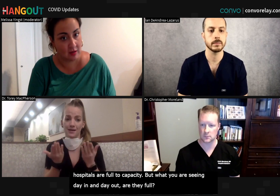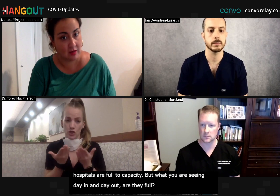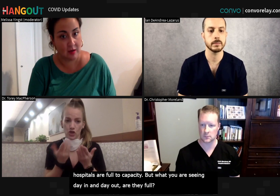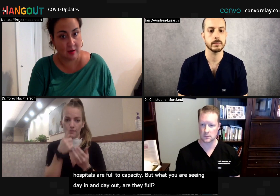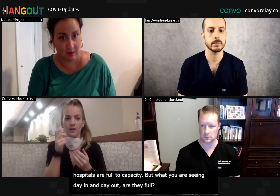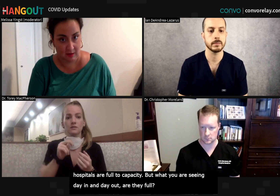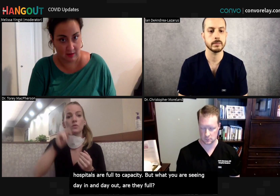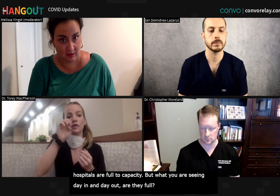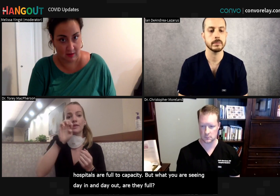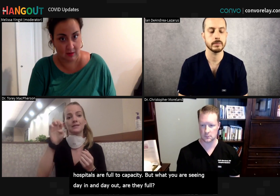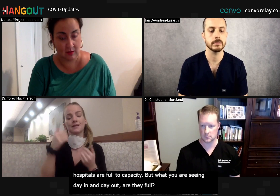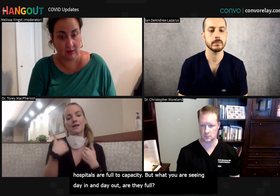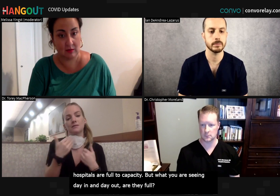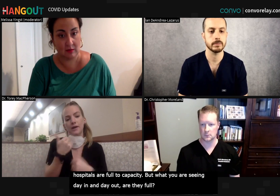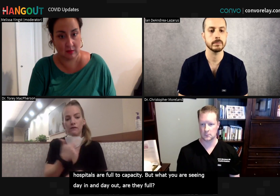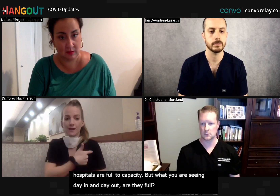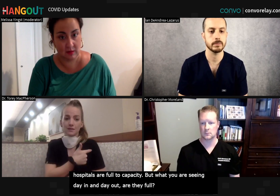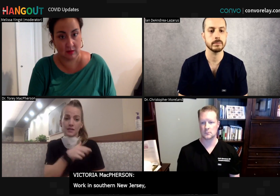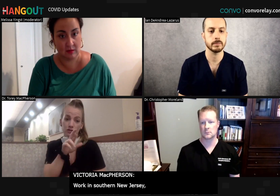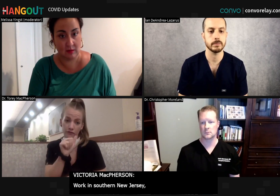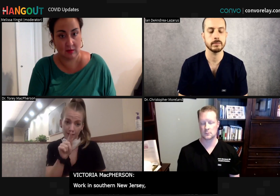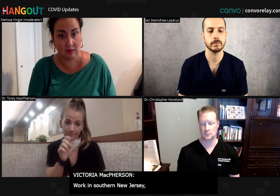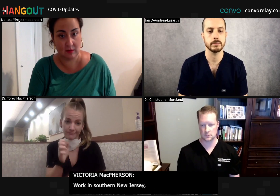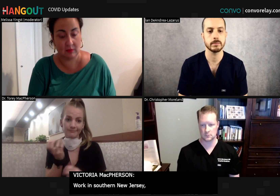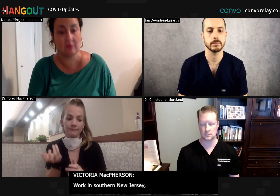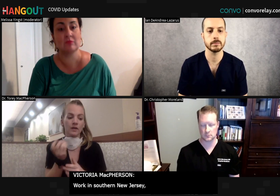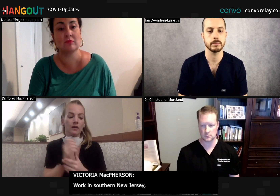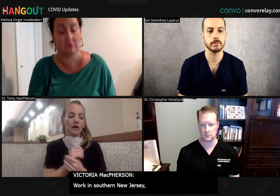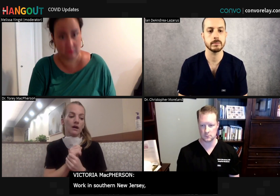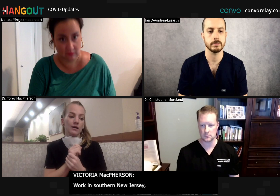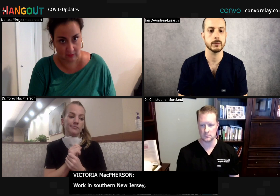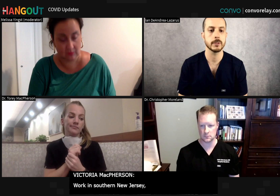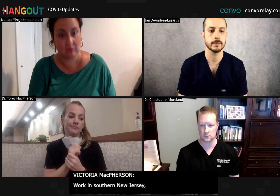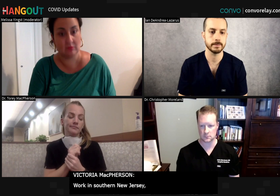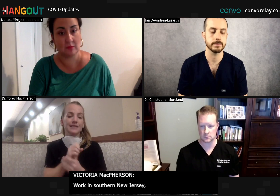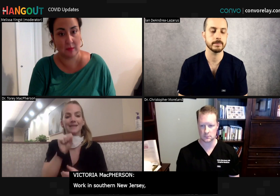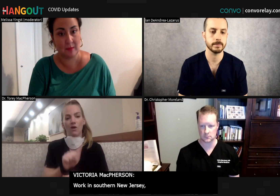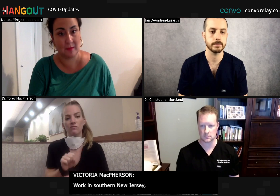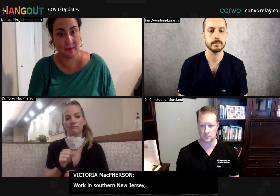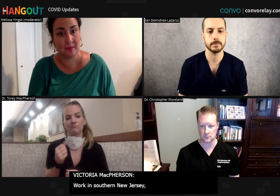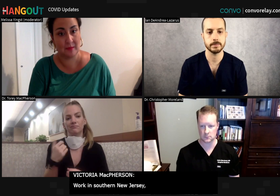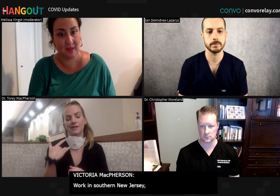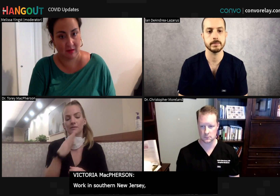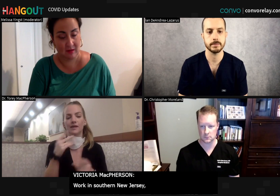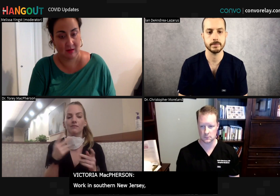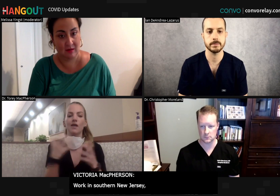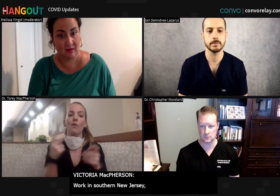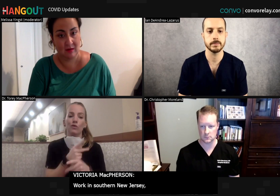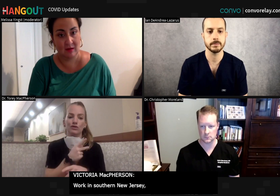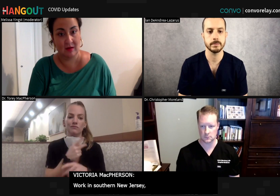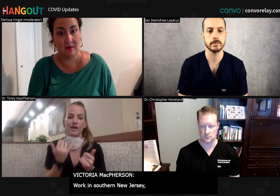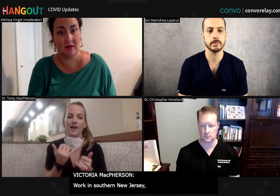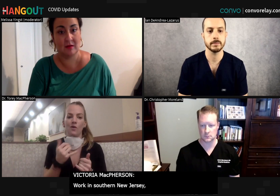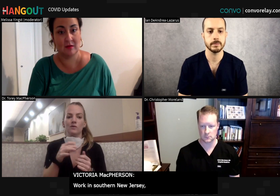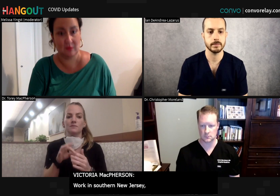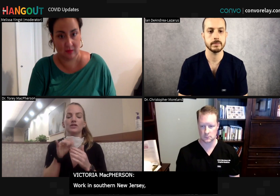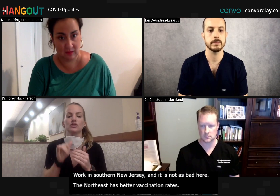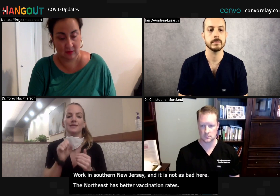and it's not as bad here. The Northeast has better vaccination rates. The South is a